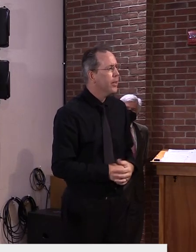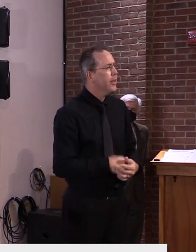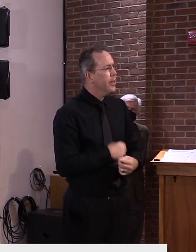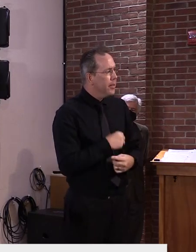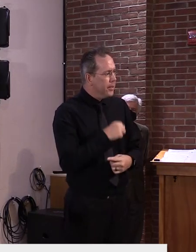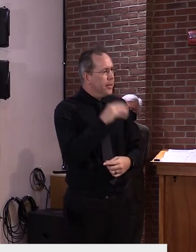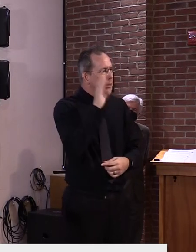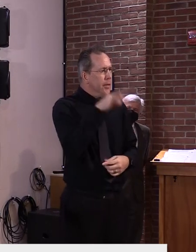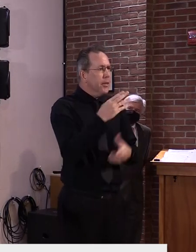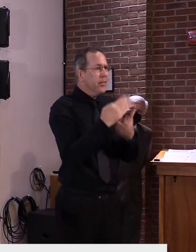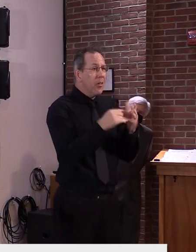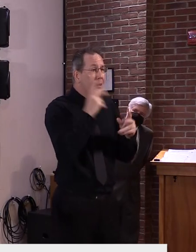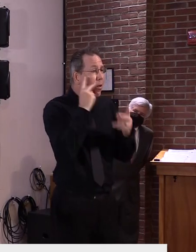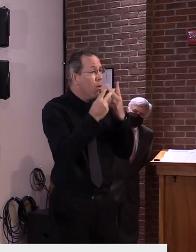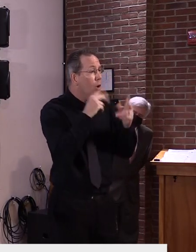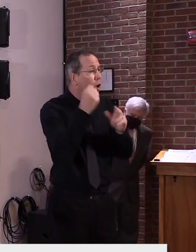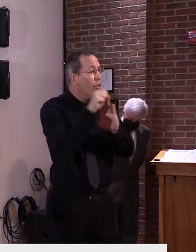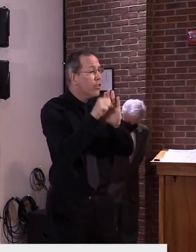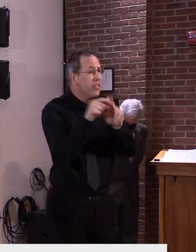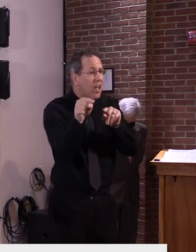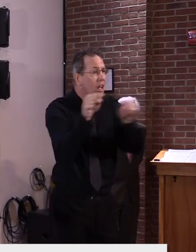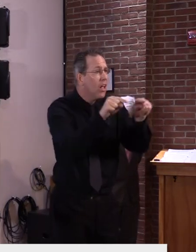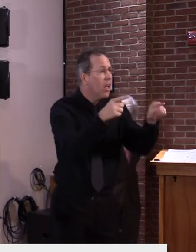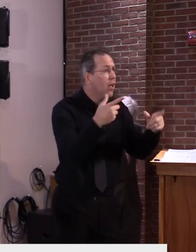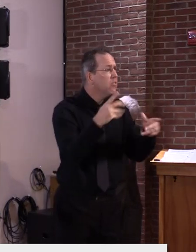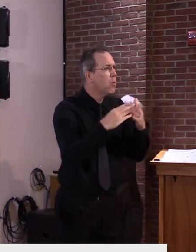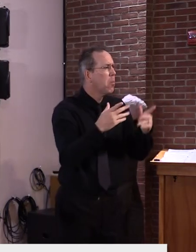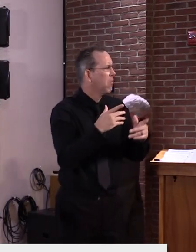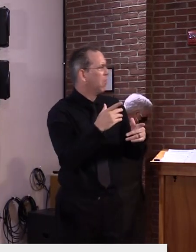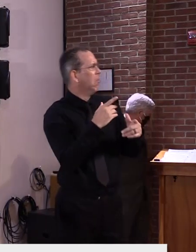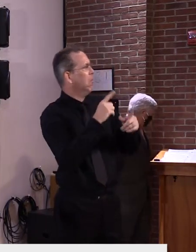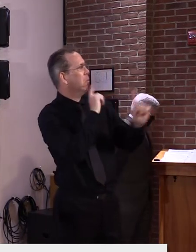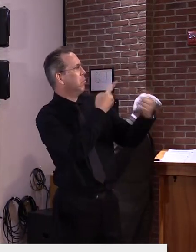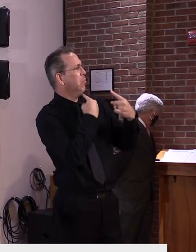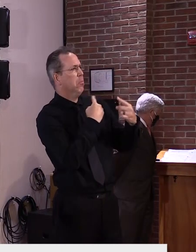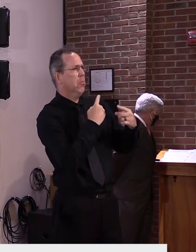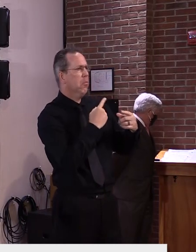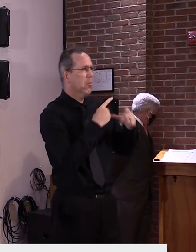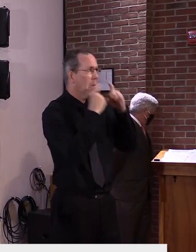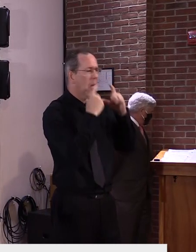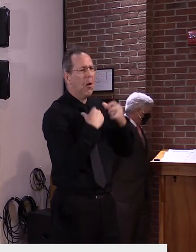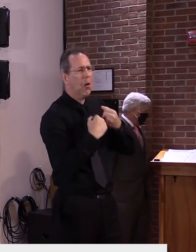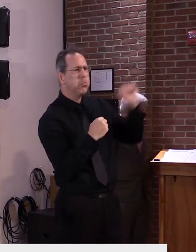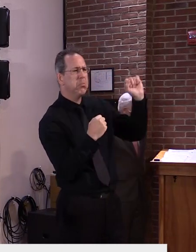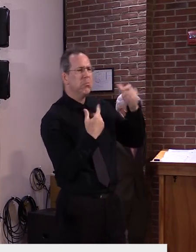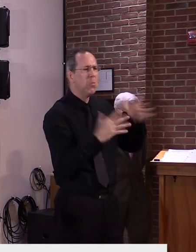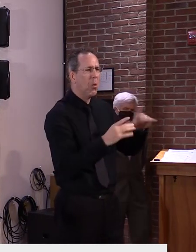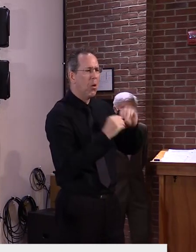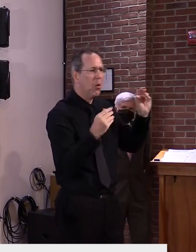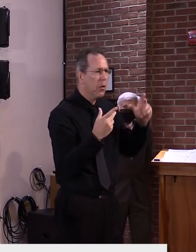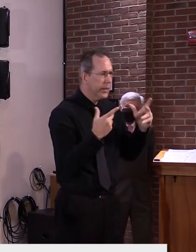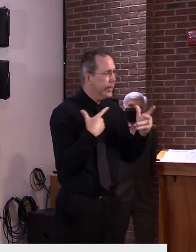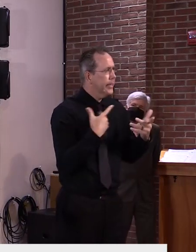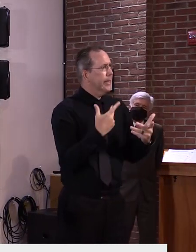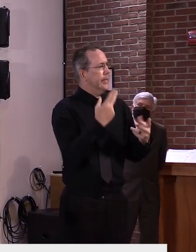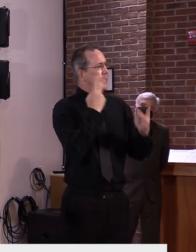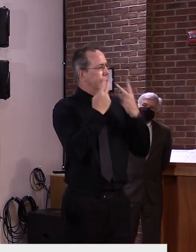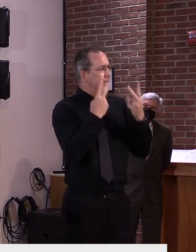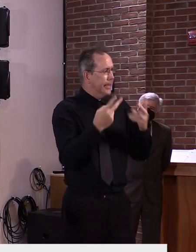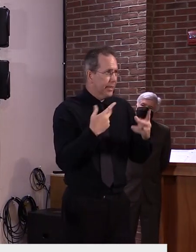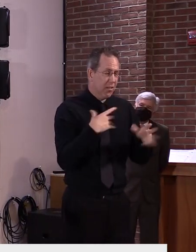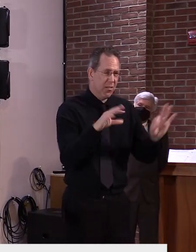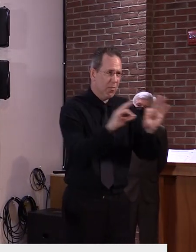And I believe that we could avoid that. And we have thus far. Again, I go back to the data. I'm